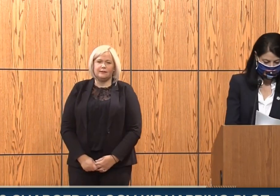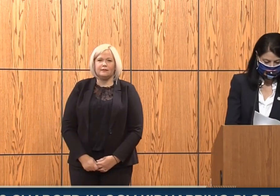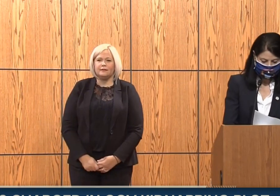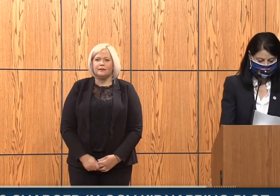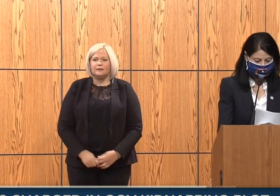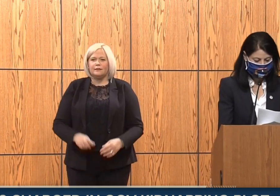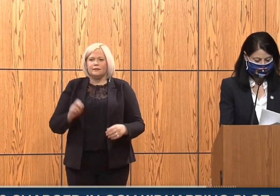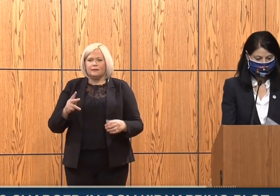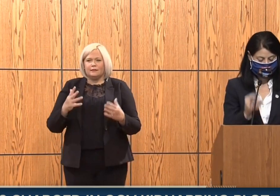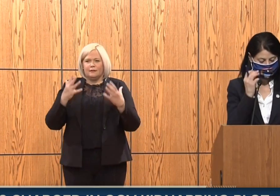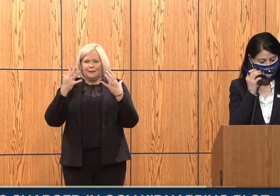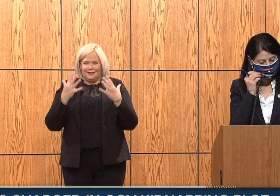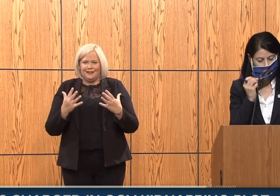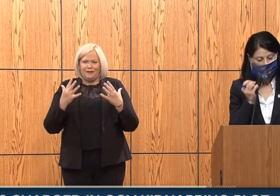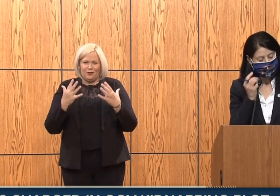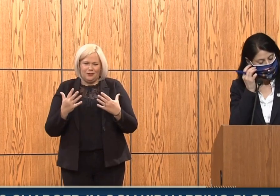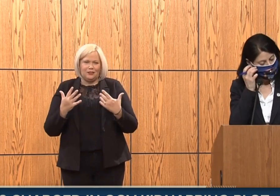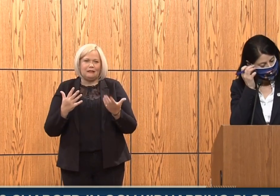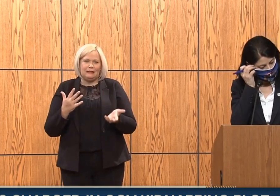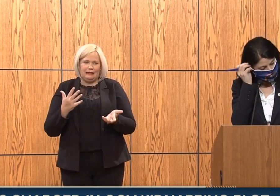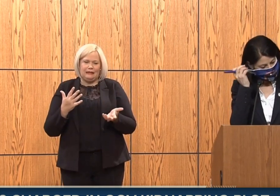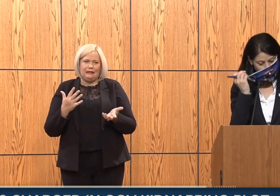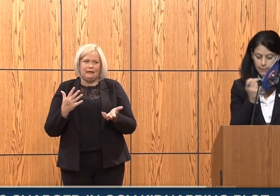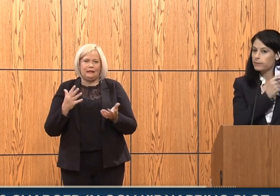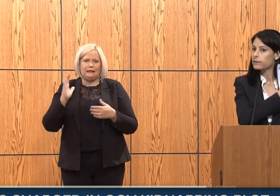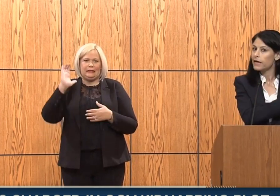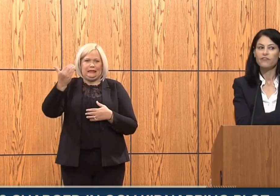Okay, well, unfortunately, it appears as though